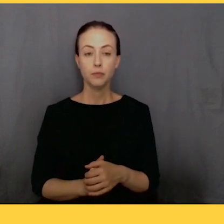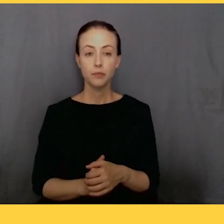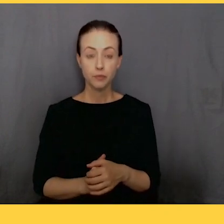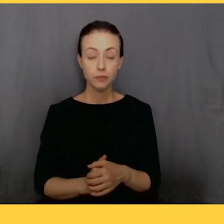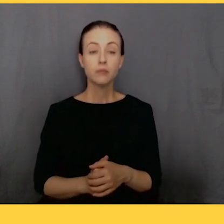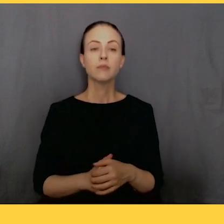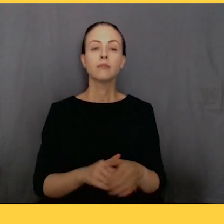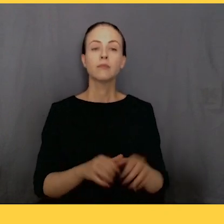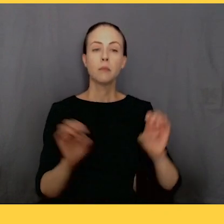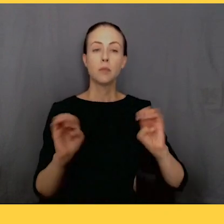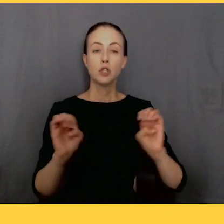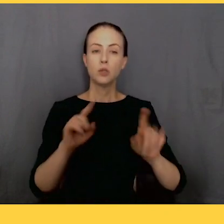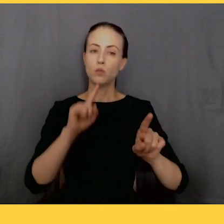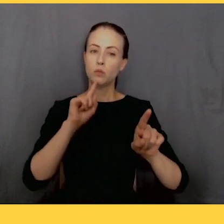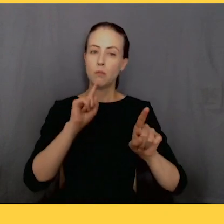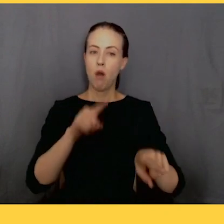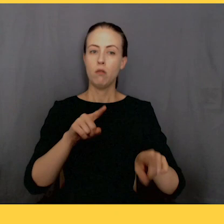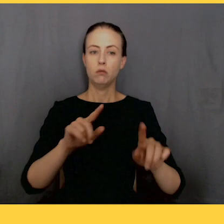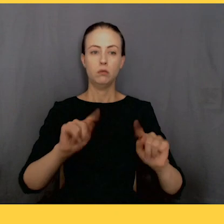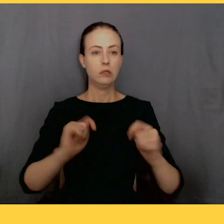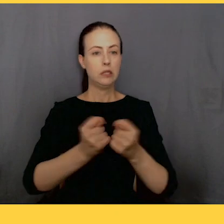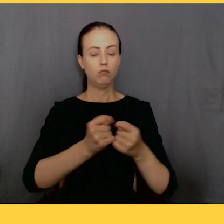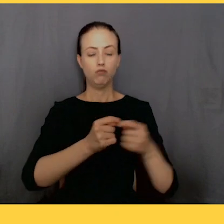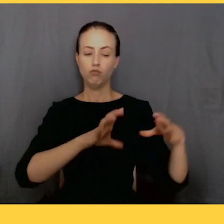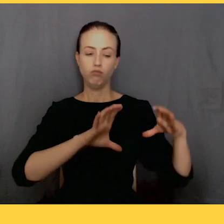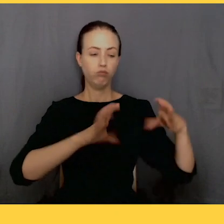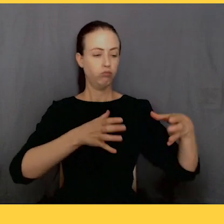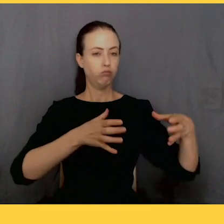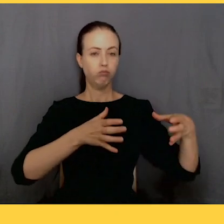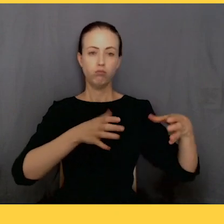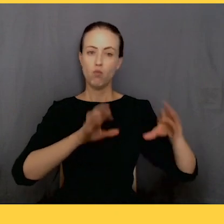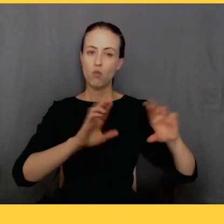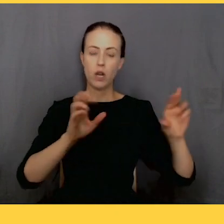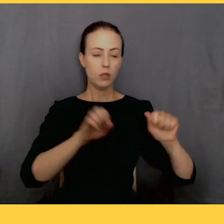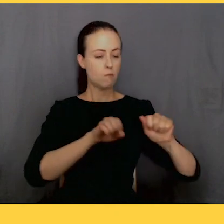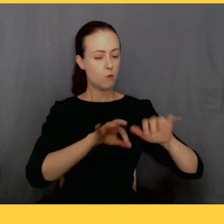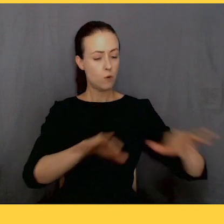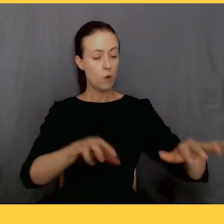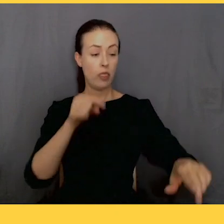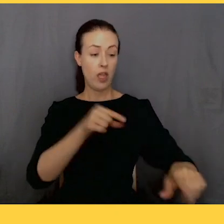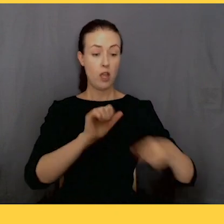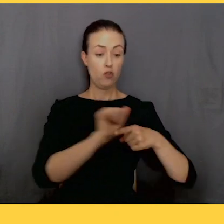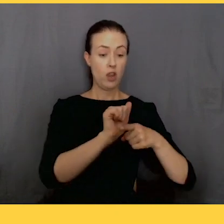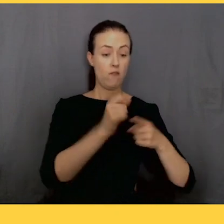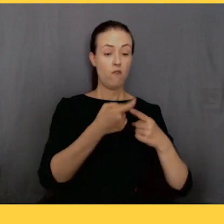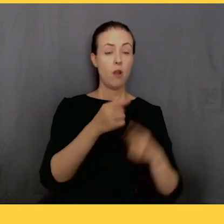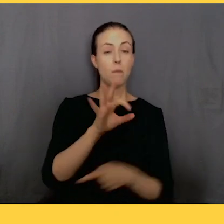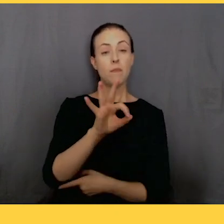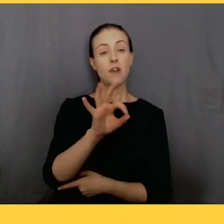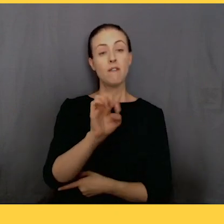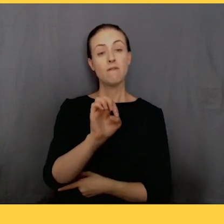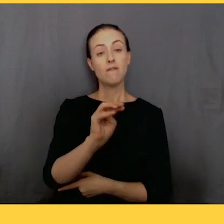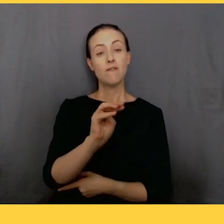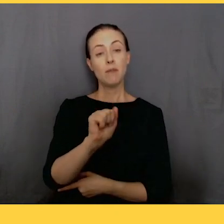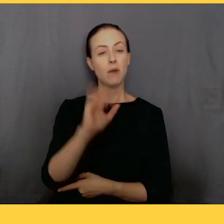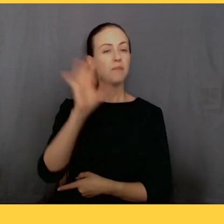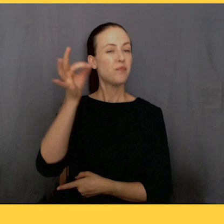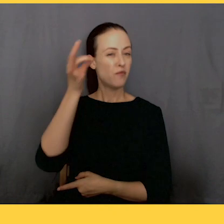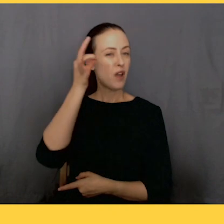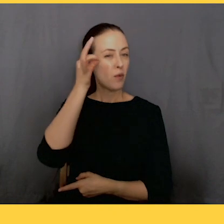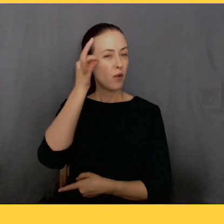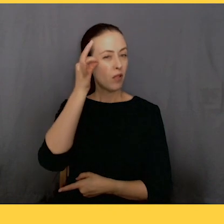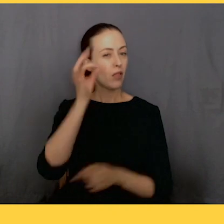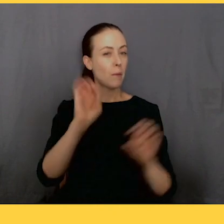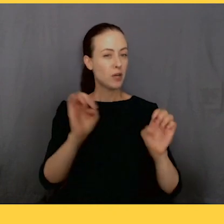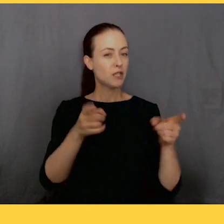response team that is readily available, and those are folks are FEMA trained to ensure that we can work